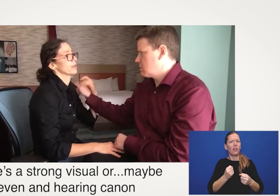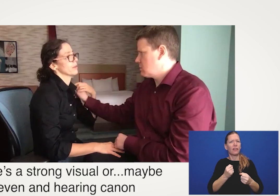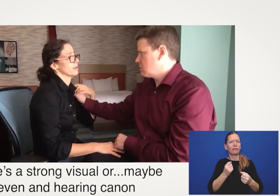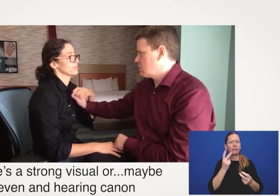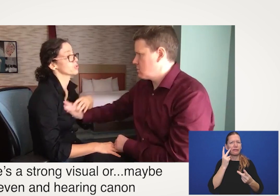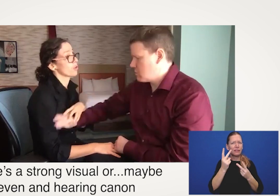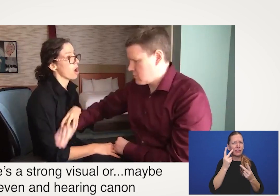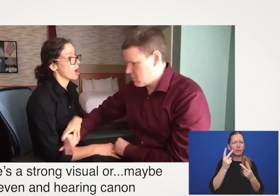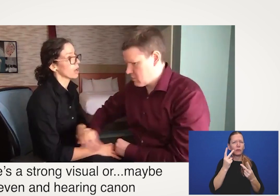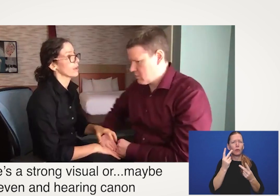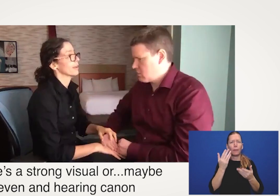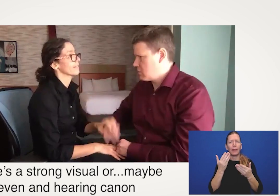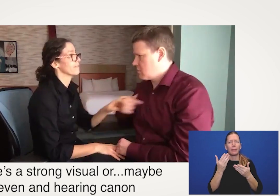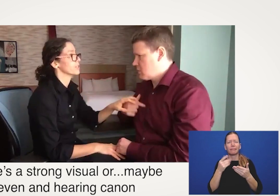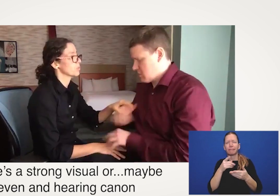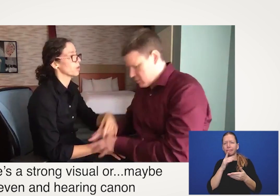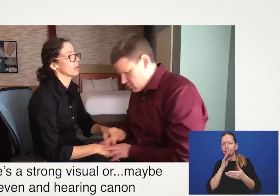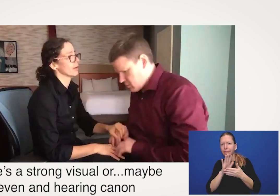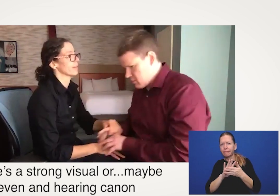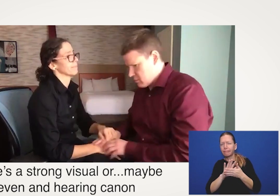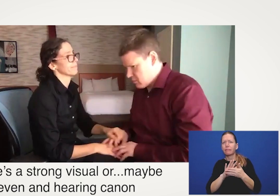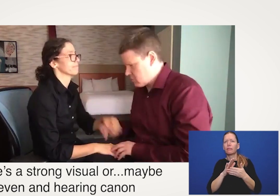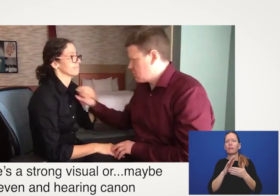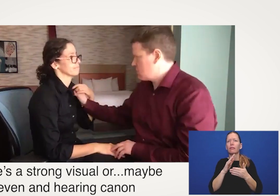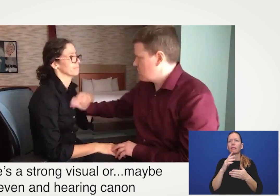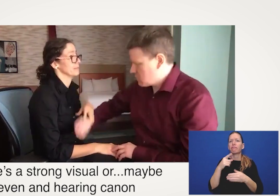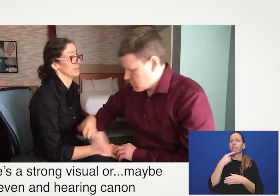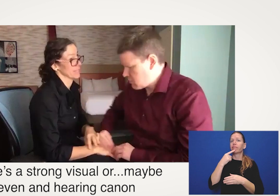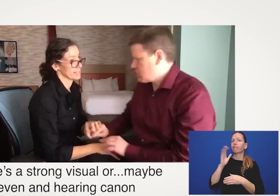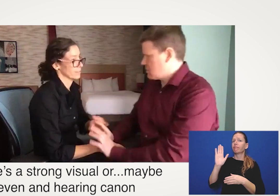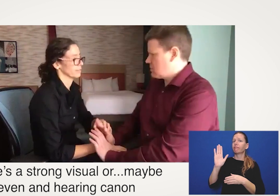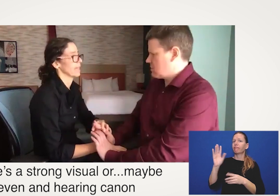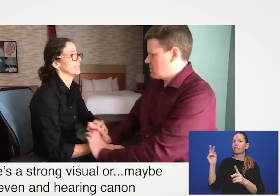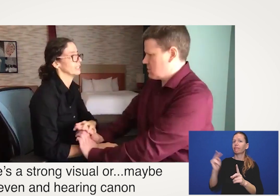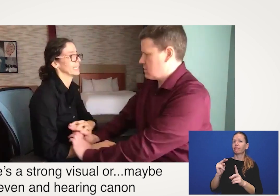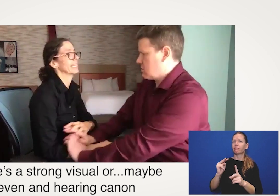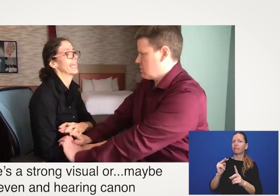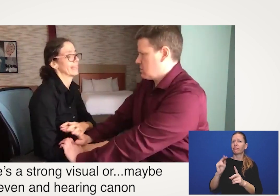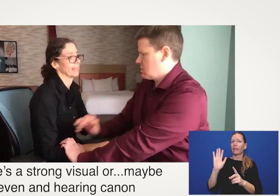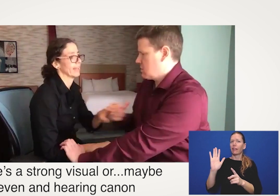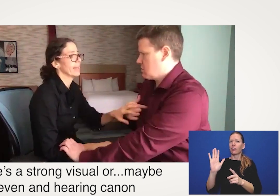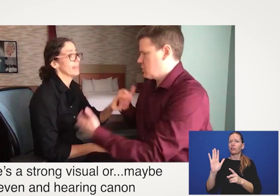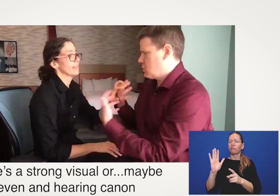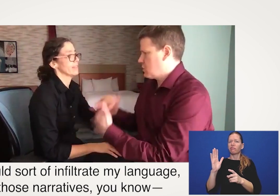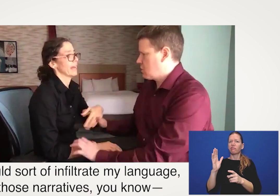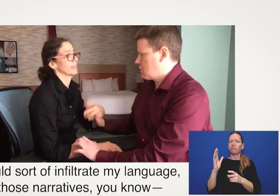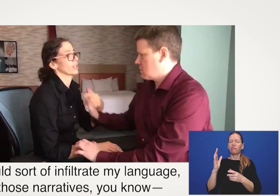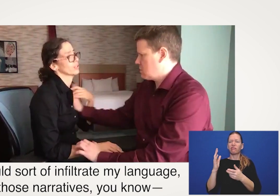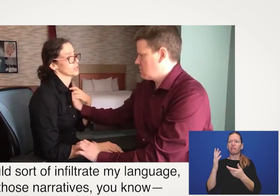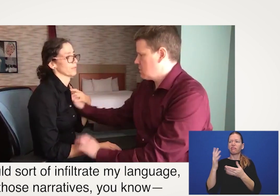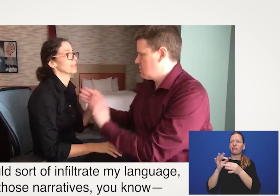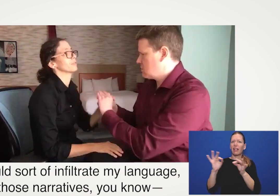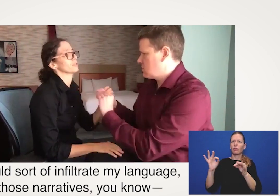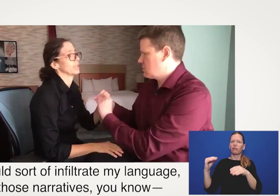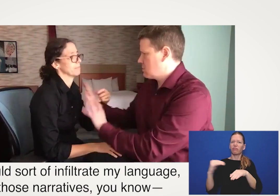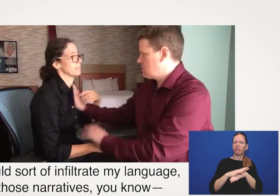there's a strong visual, or maybe vidus even, and hearing canon that could